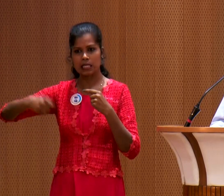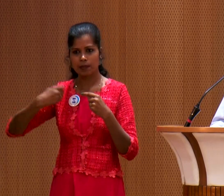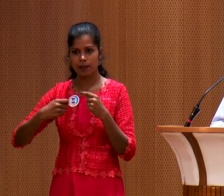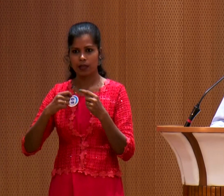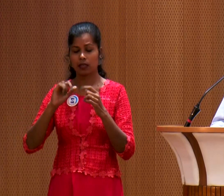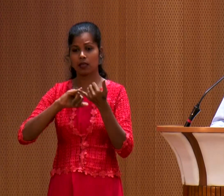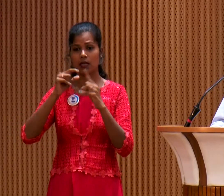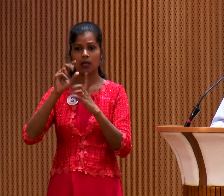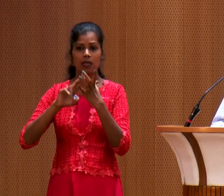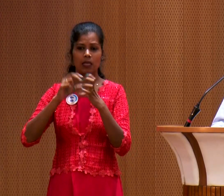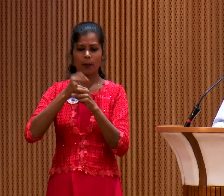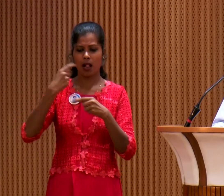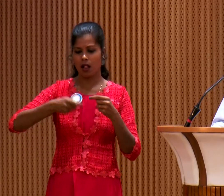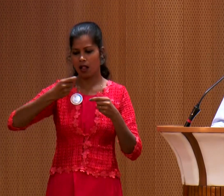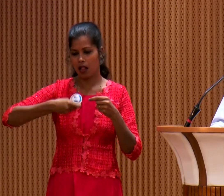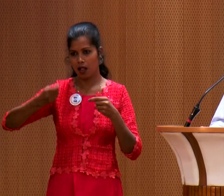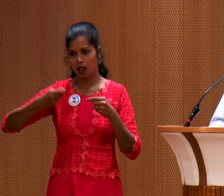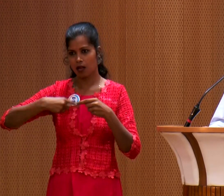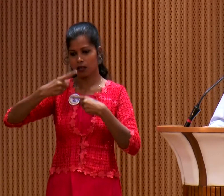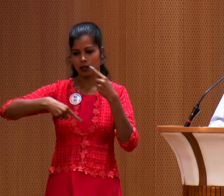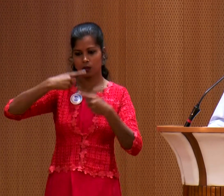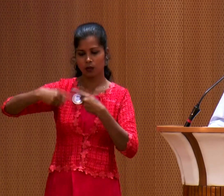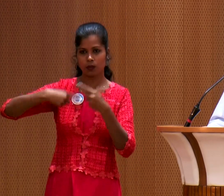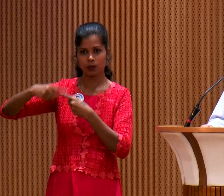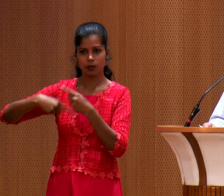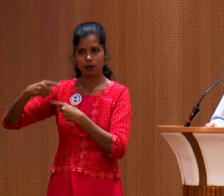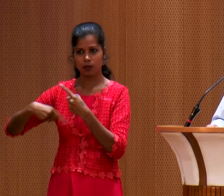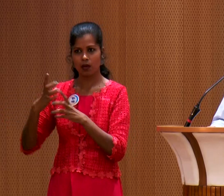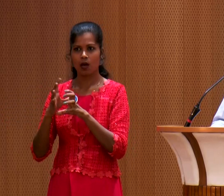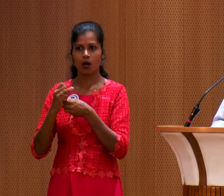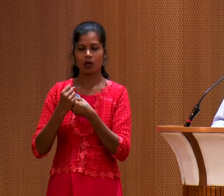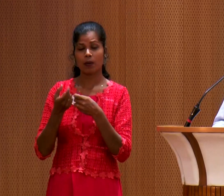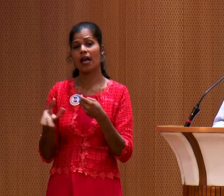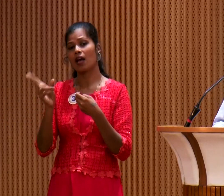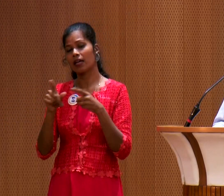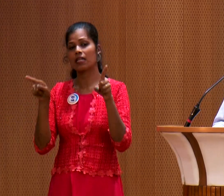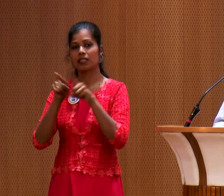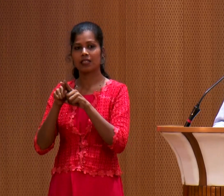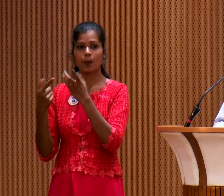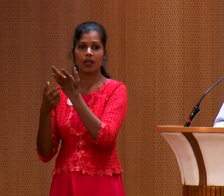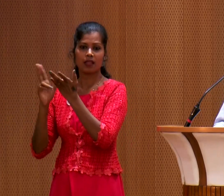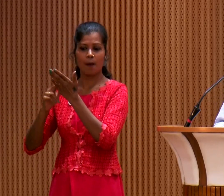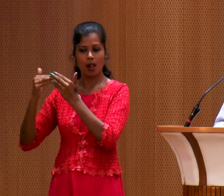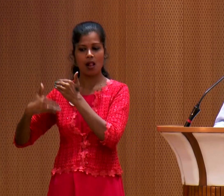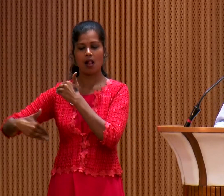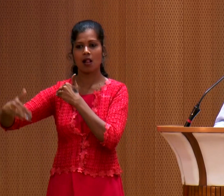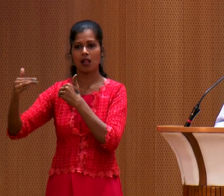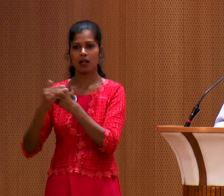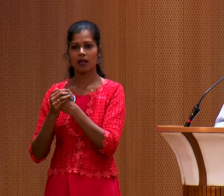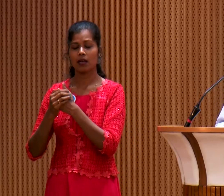on new machines. Here again, Tamil Nadu took a lead, and small